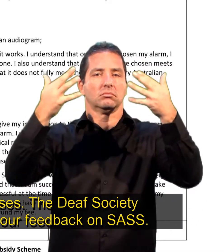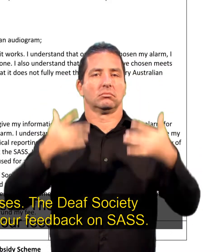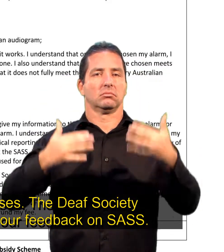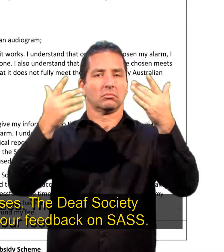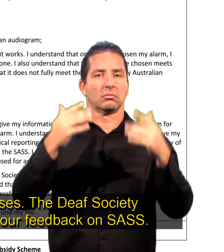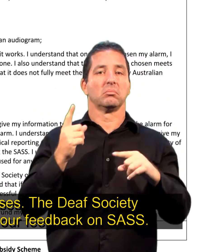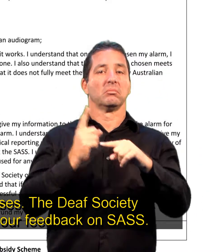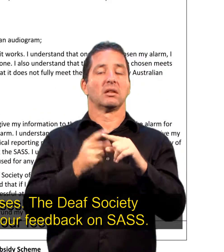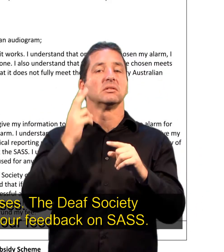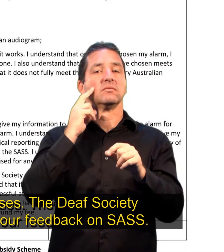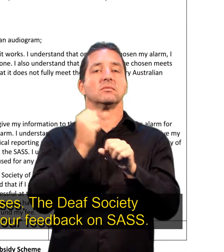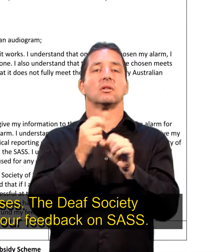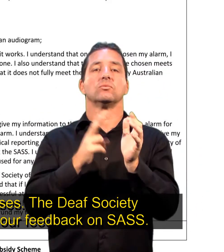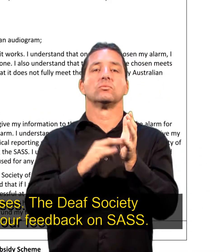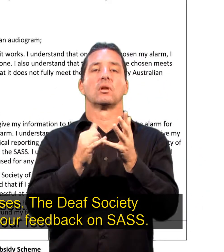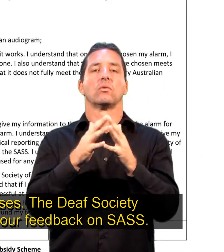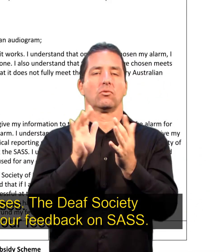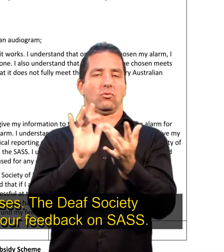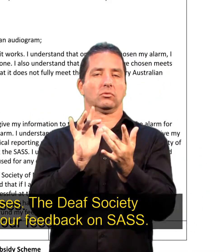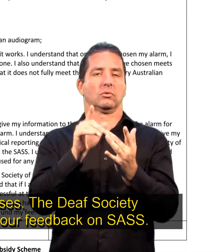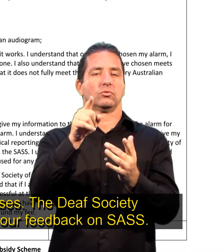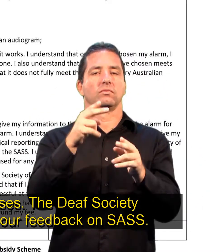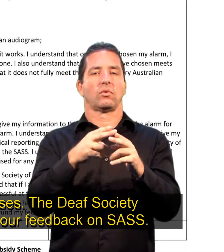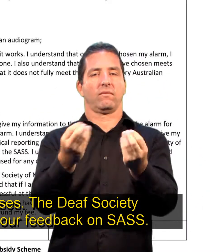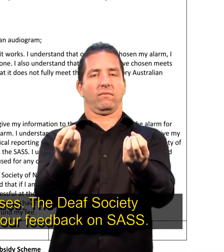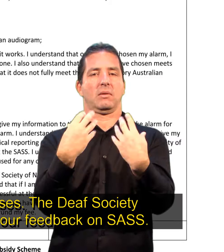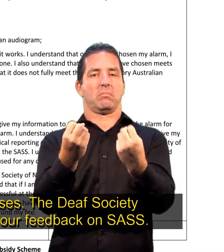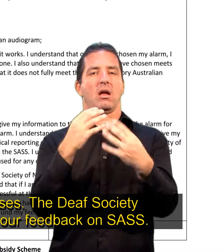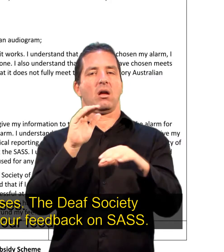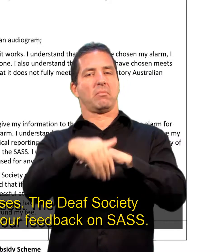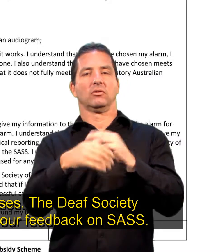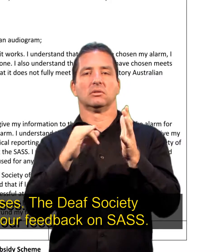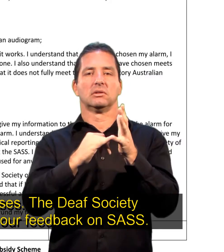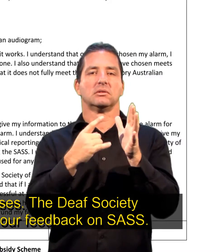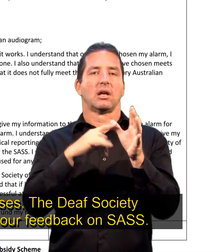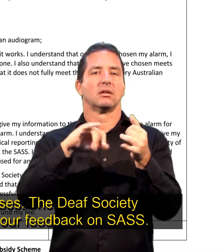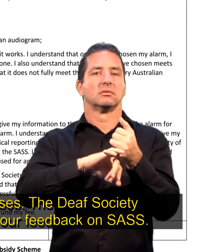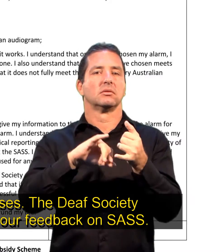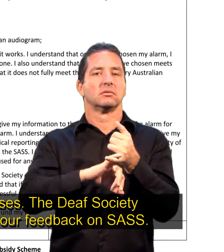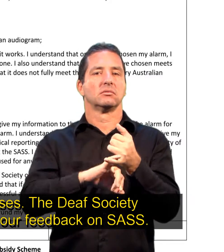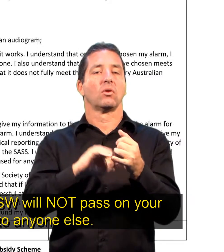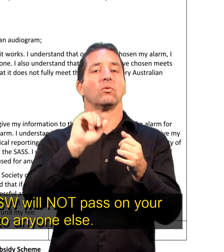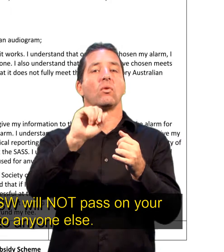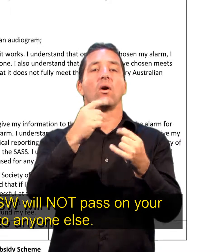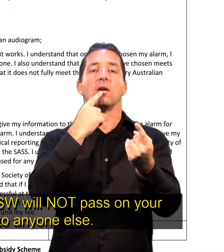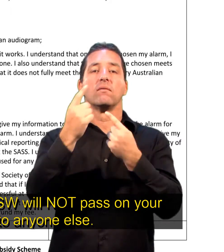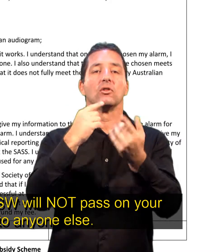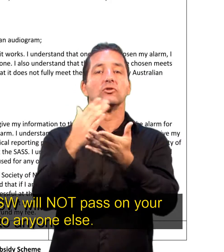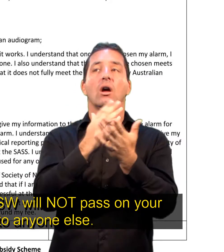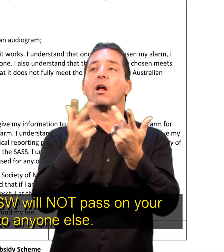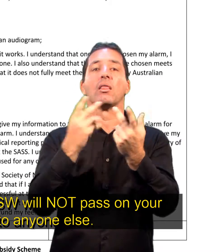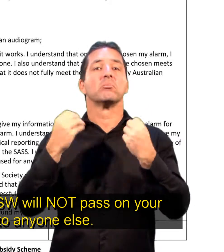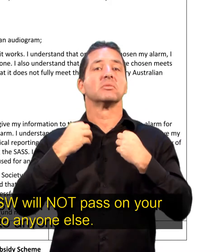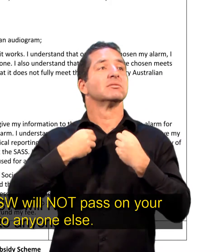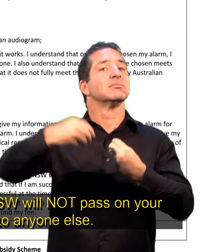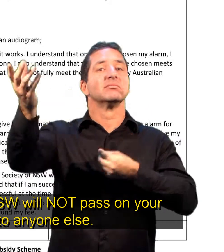purposes. The Deaf Society of New South Wales will ask for your feedback on SASS. The Deaf Society will not